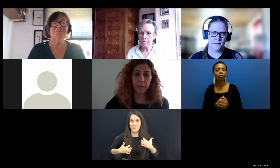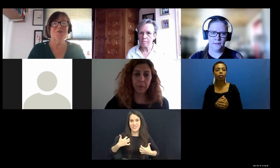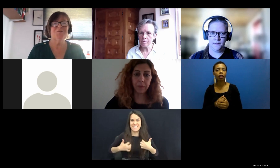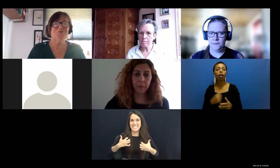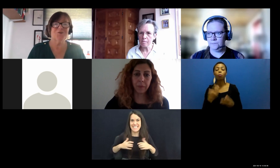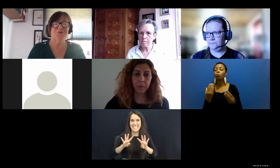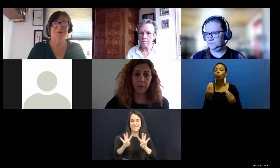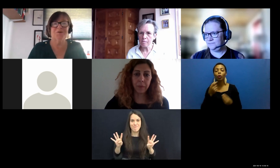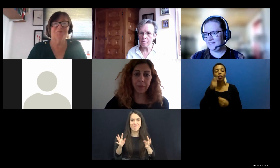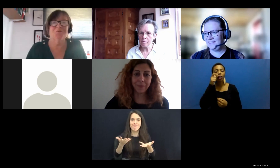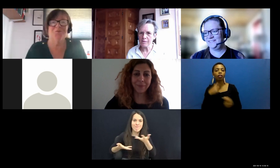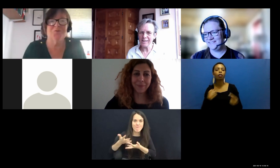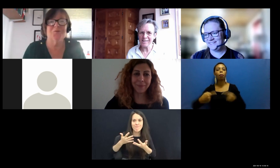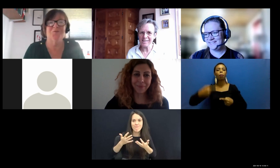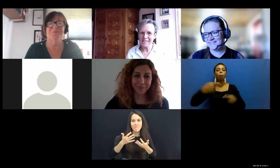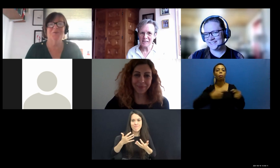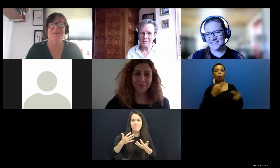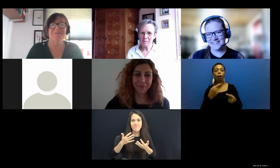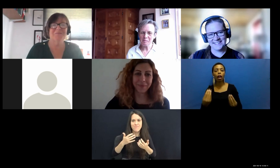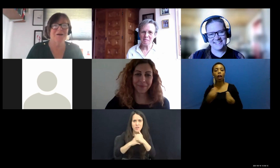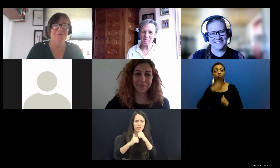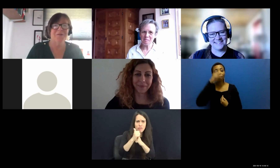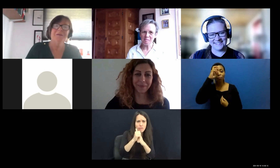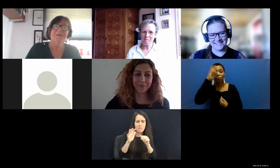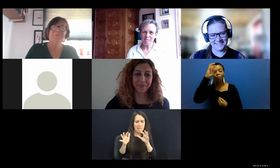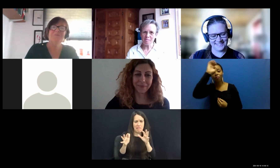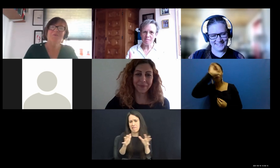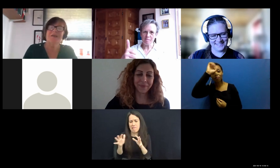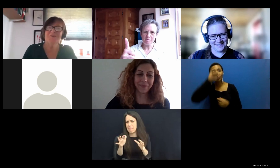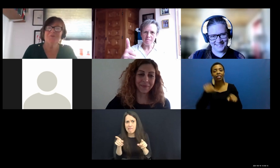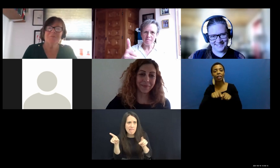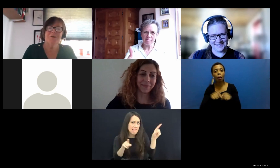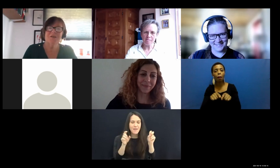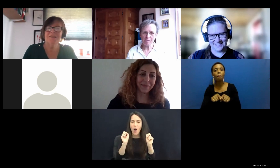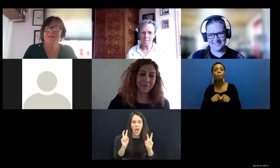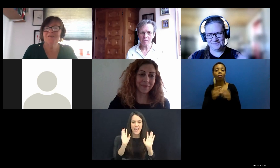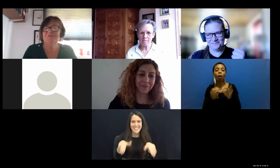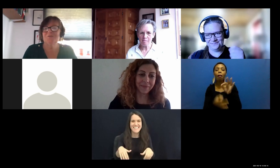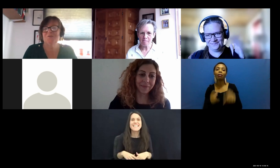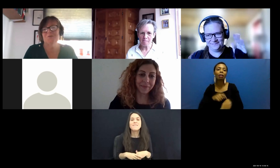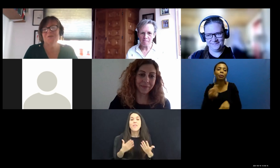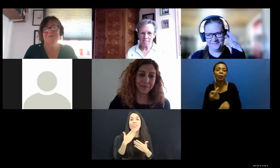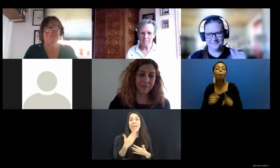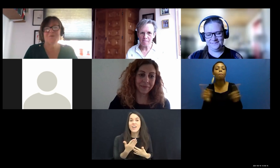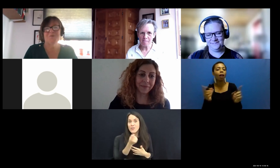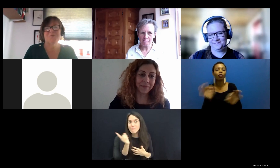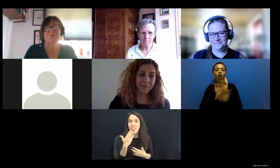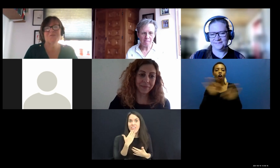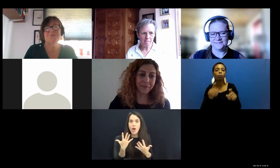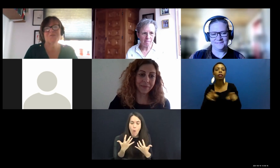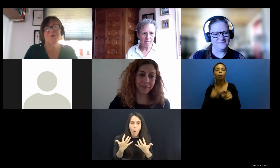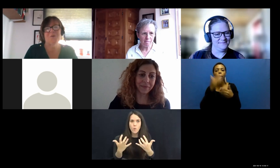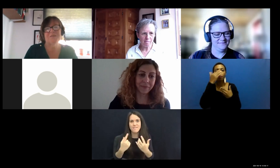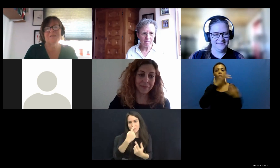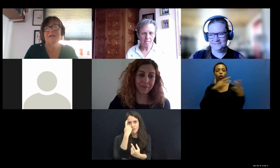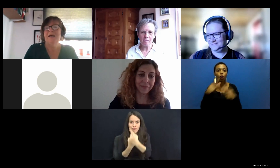very unstructured, but good for that as well. So thank you very much, and thank you to the audience for your